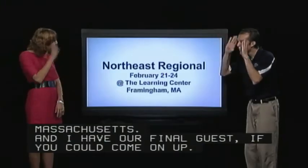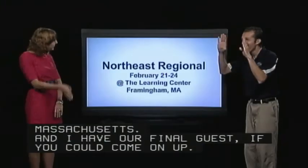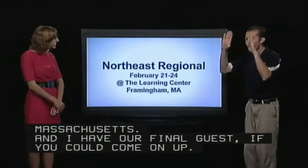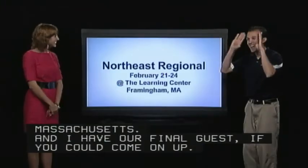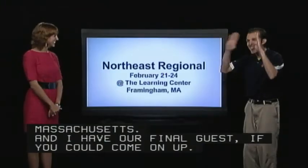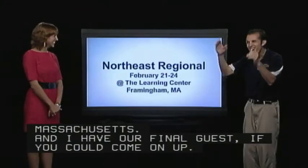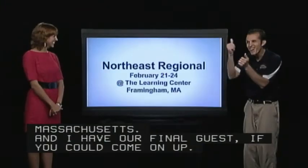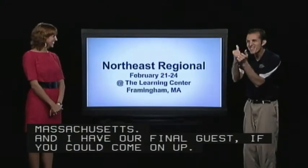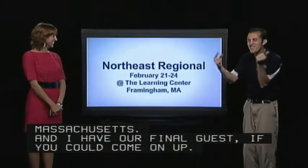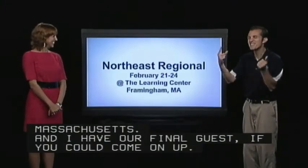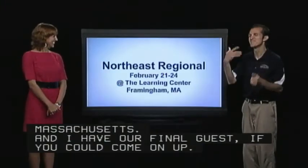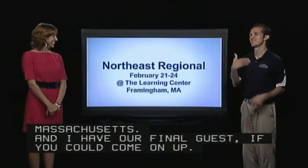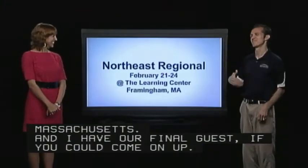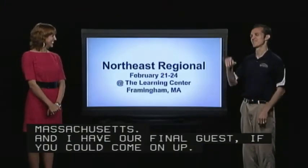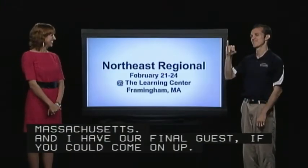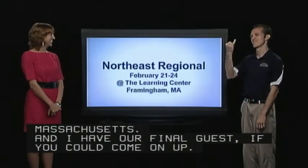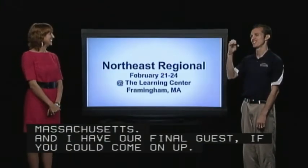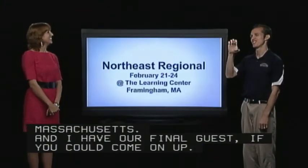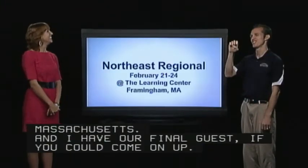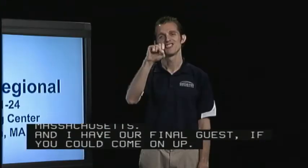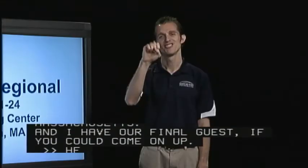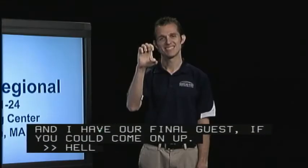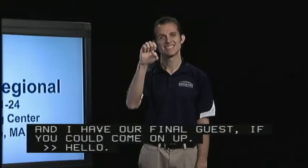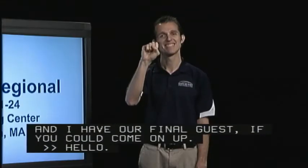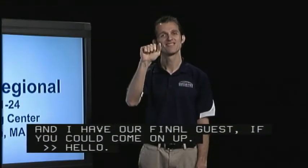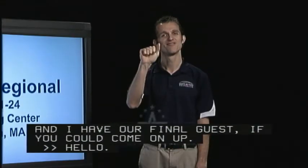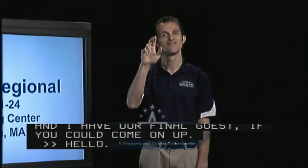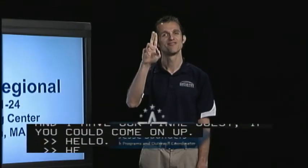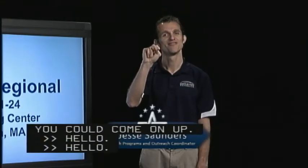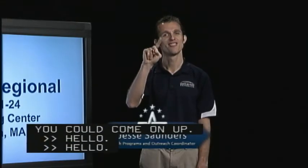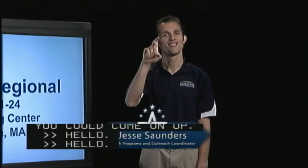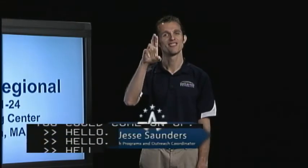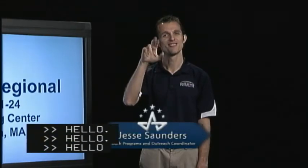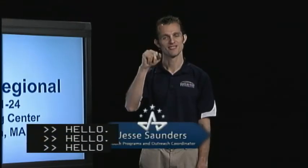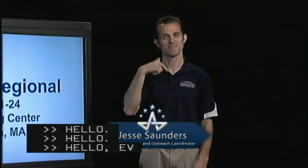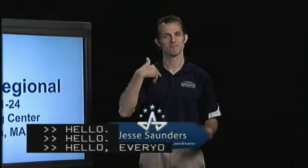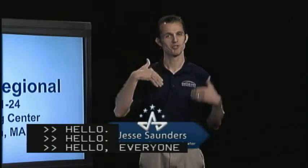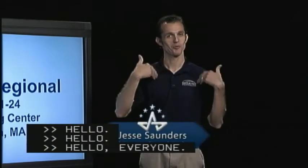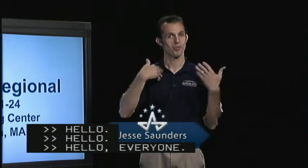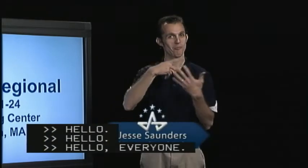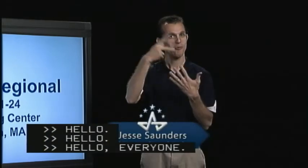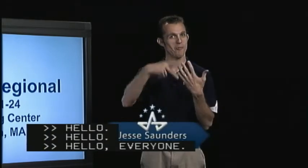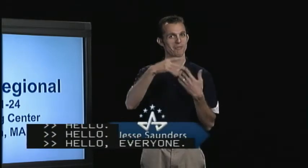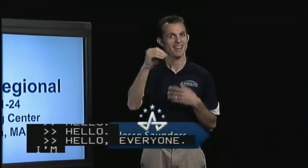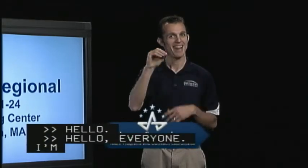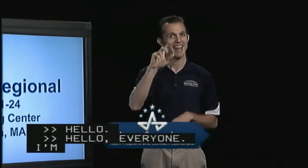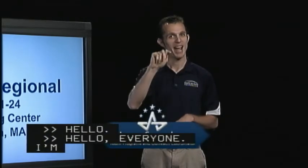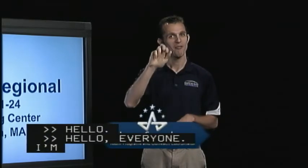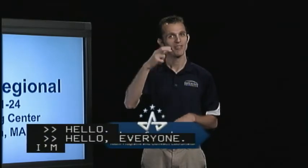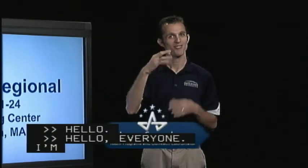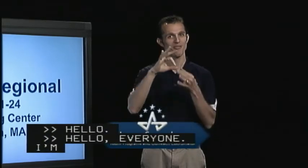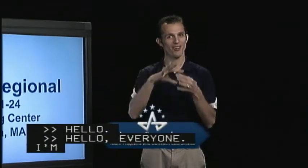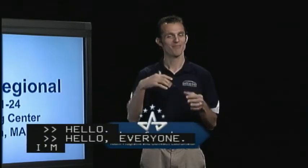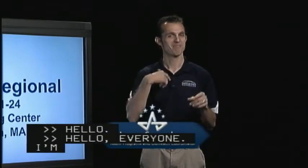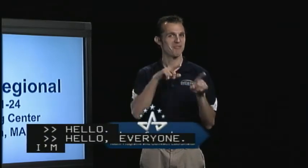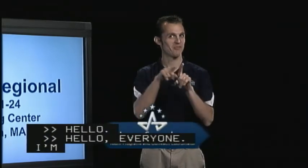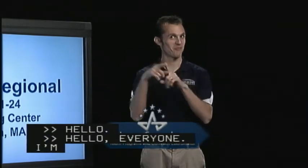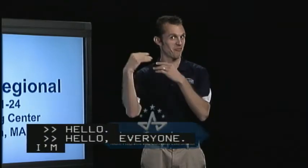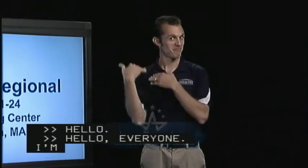Hello. Hello. Hello, everyone. I'm Jessie Saunders, the Youth Program and Outreach Coordinator,